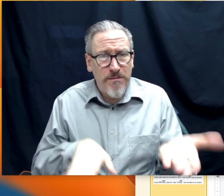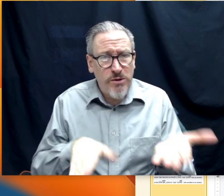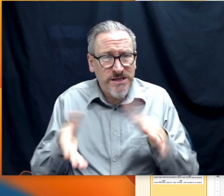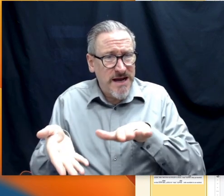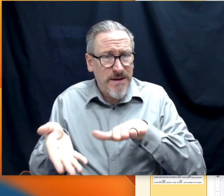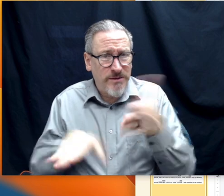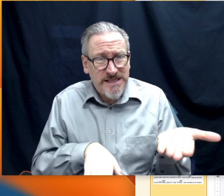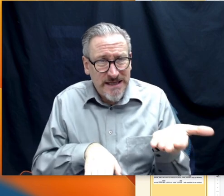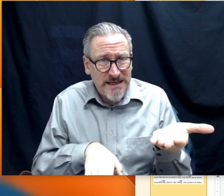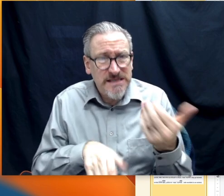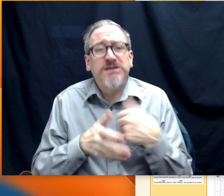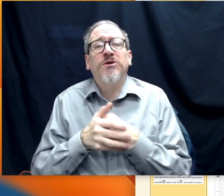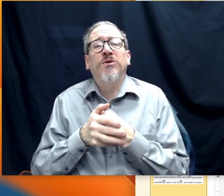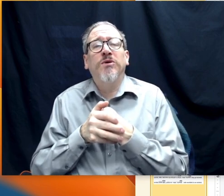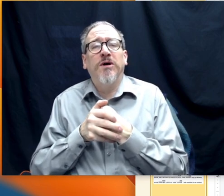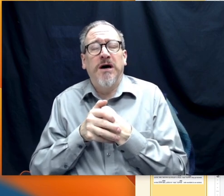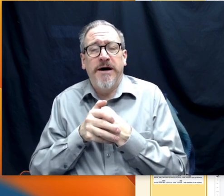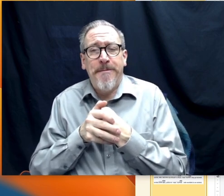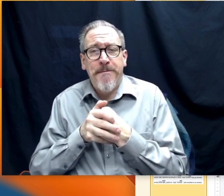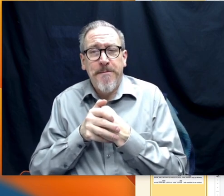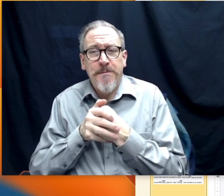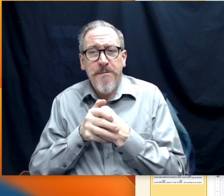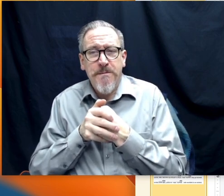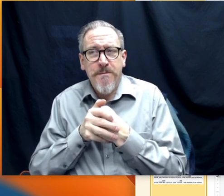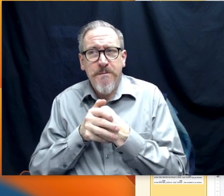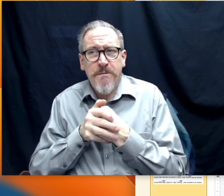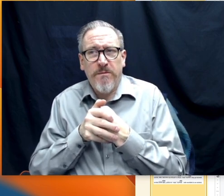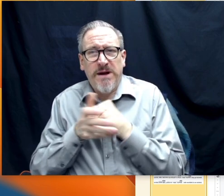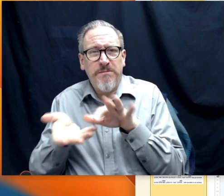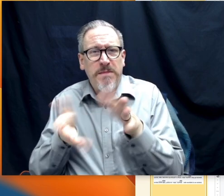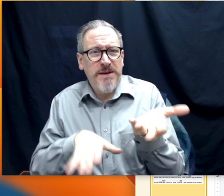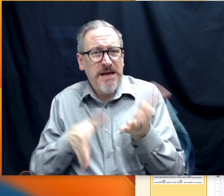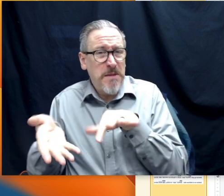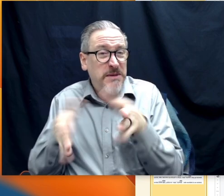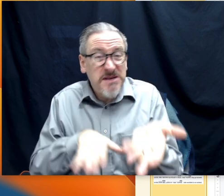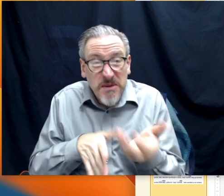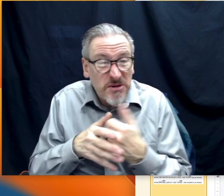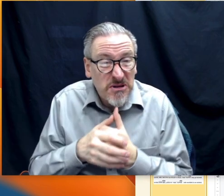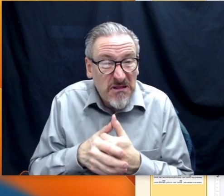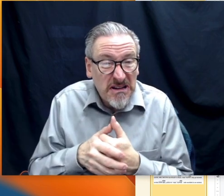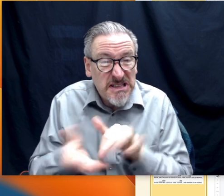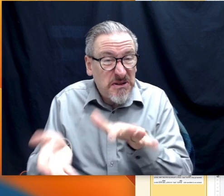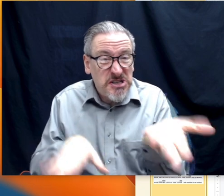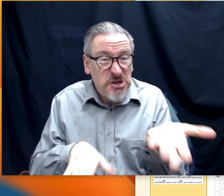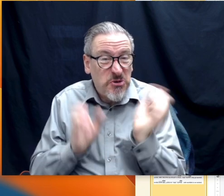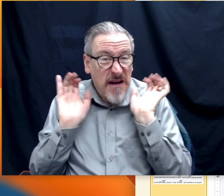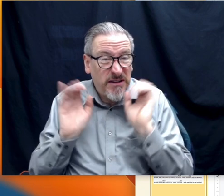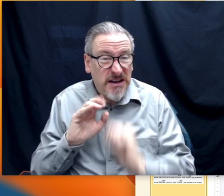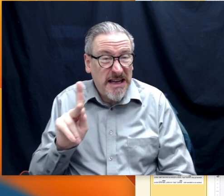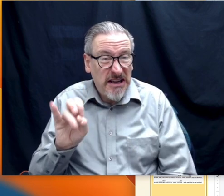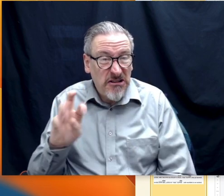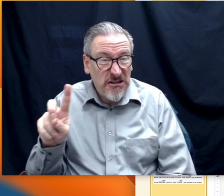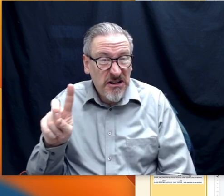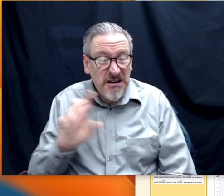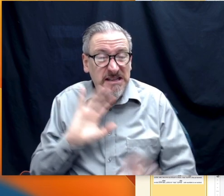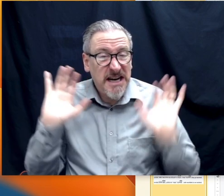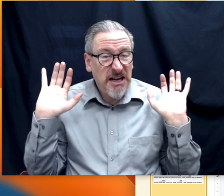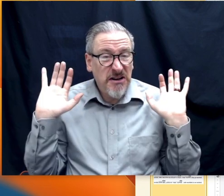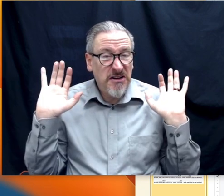I most of the time I would see this, and maybe some people don't like this too graphic.